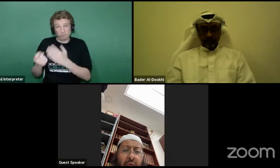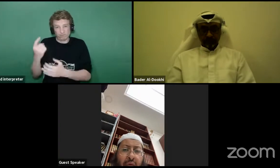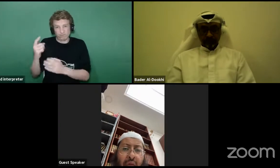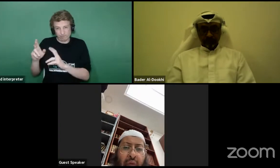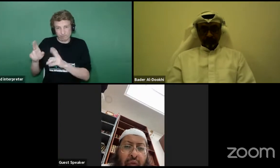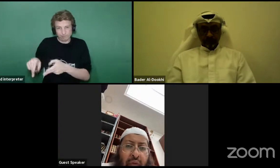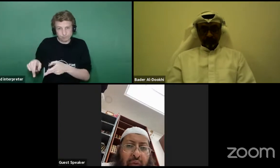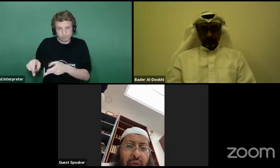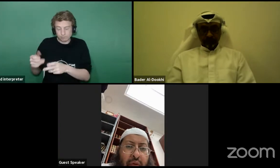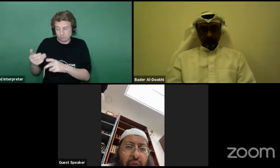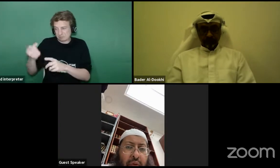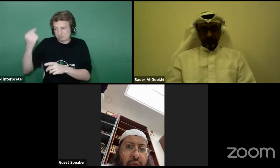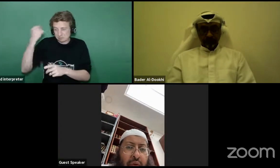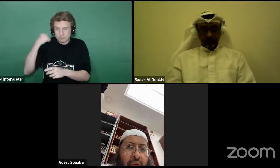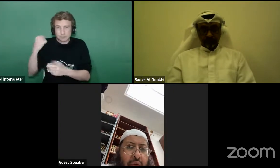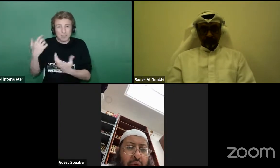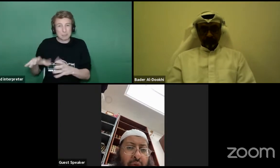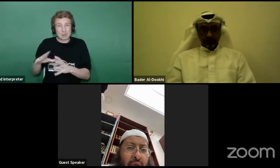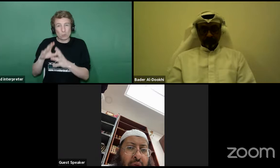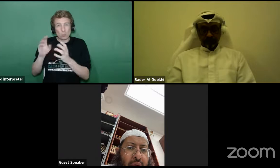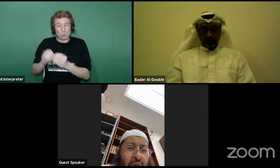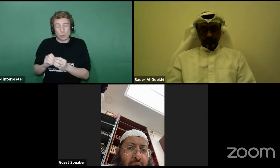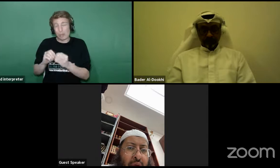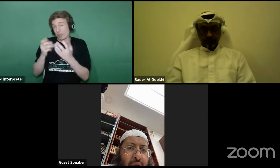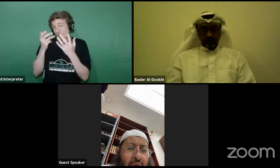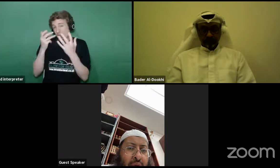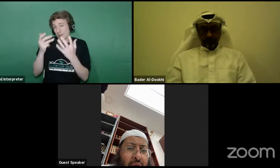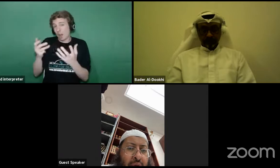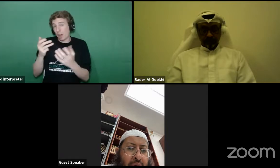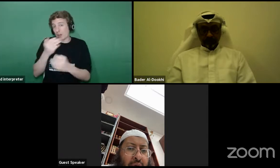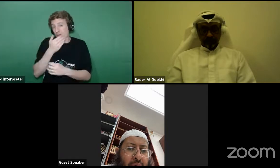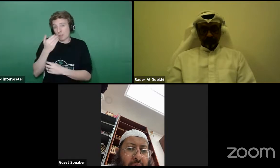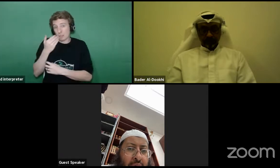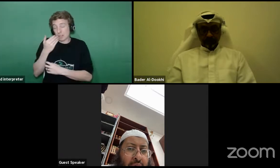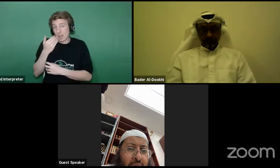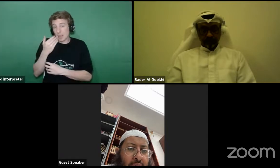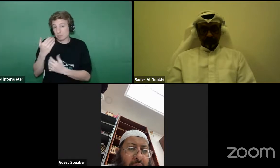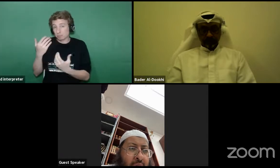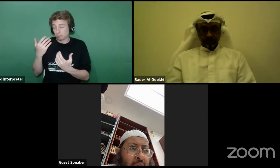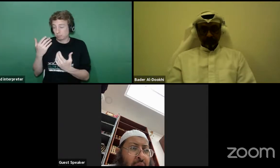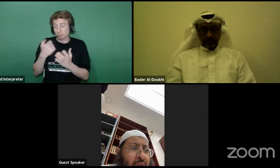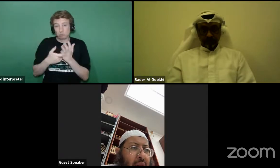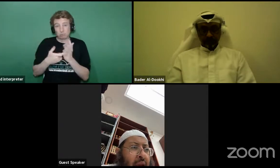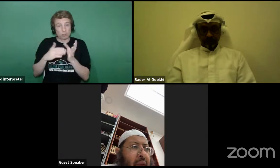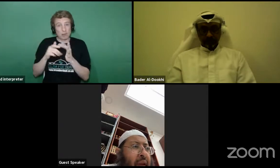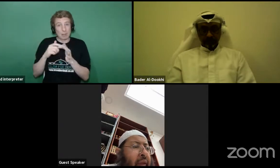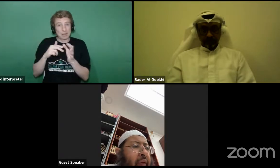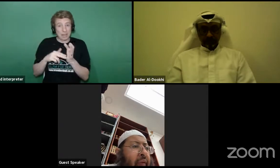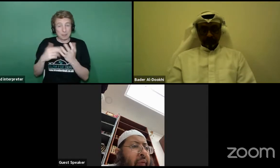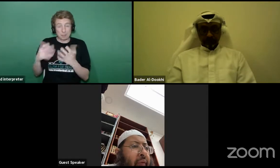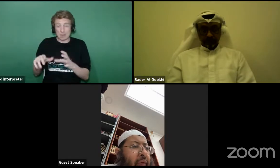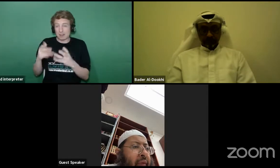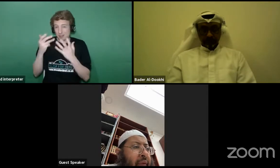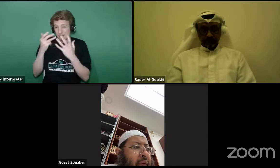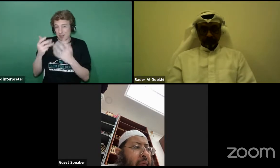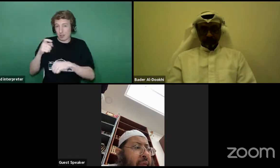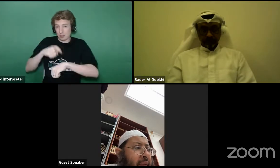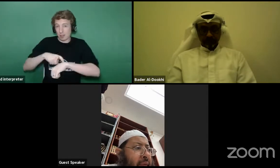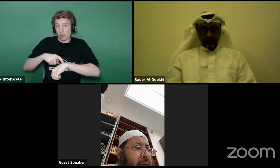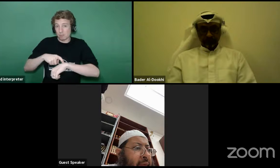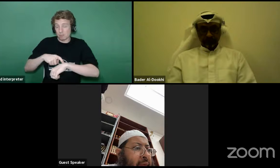9 Ramadans. So there were 9 Ramadans that the Prophet, peace and blessings be upon him,